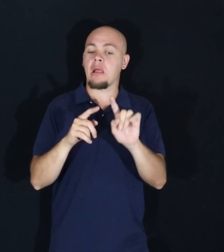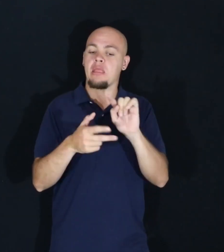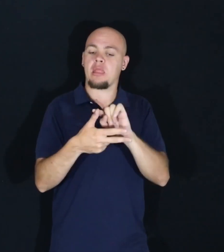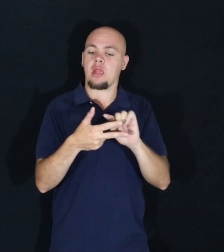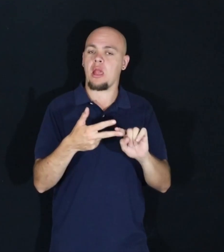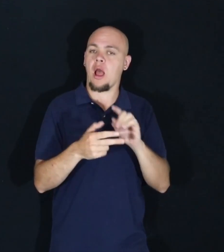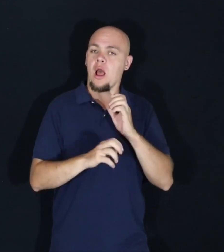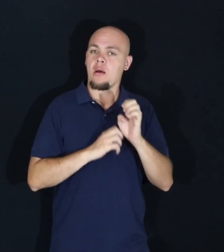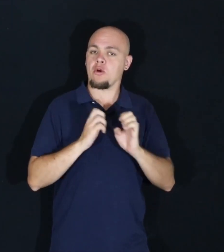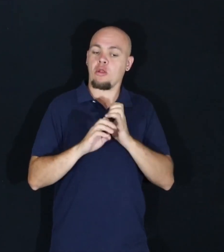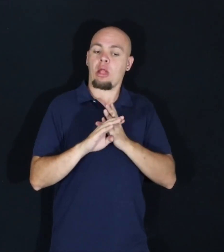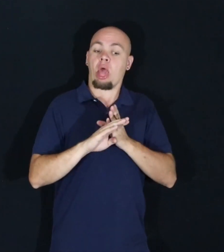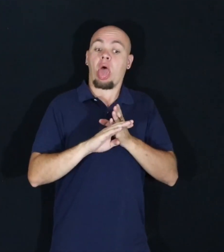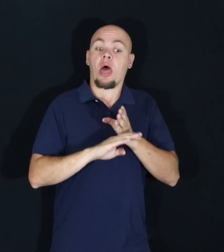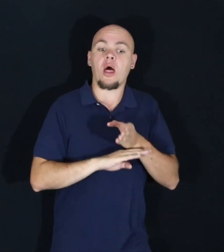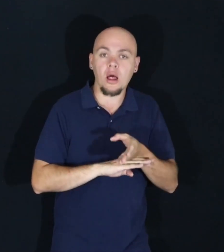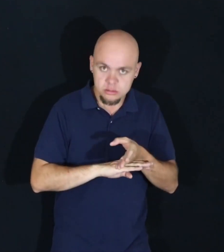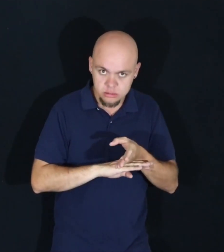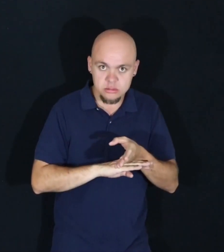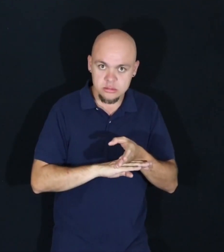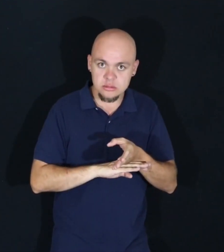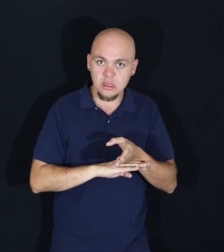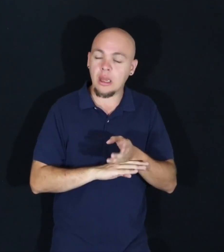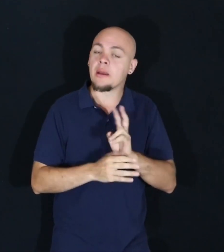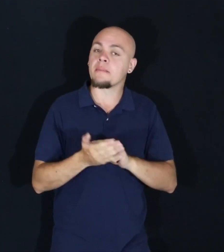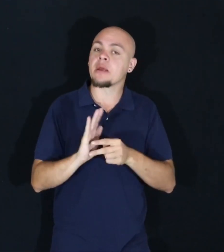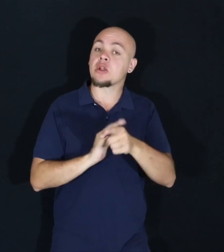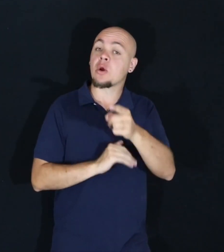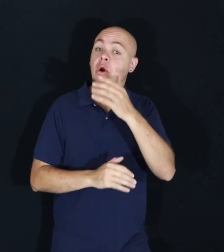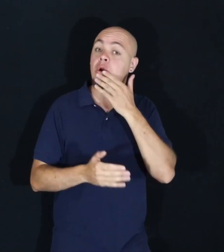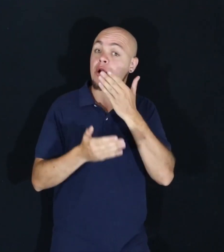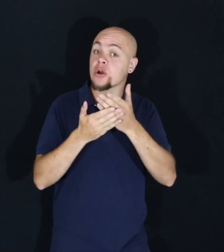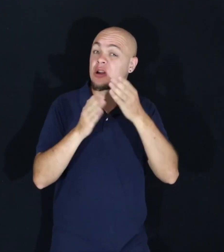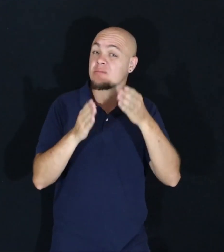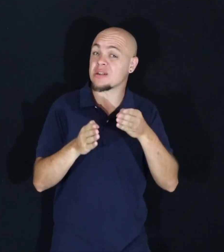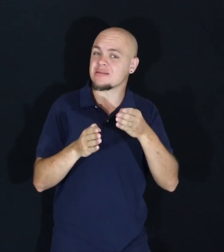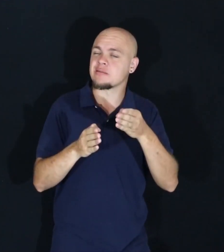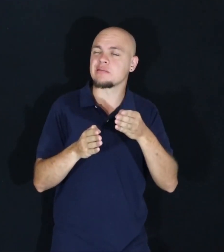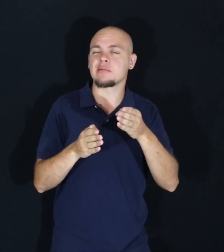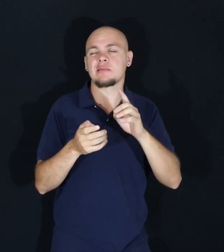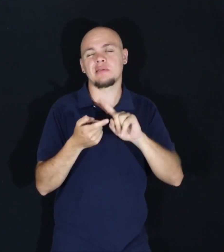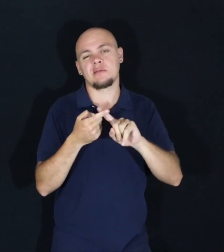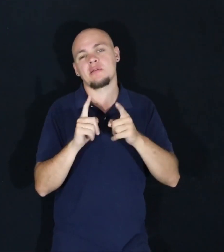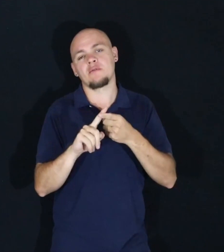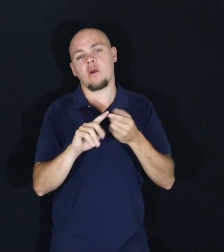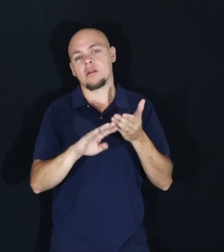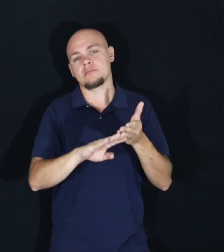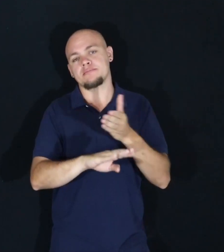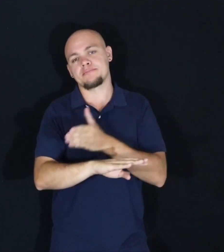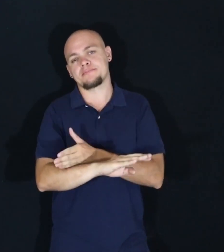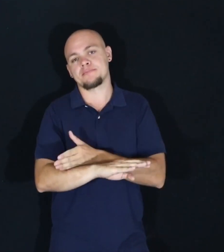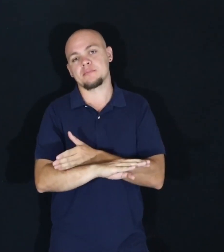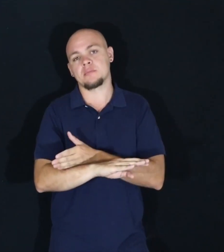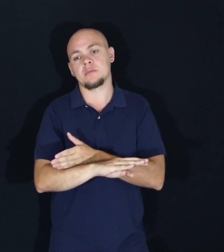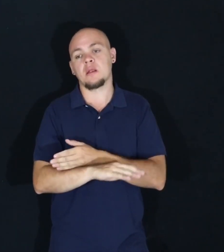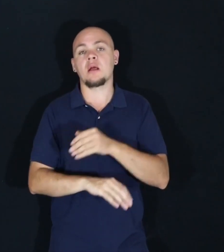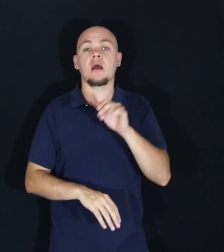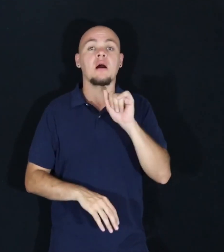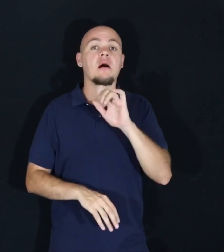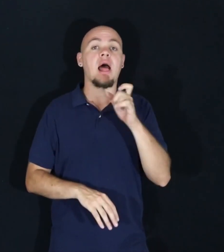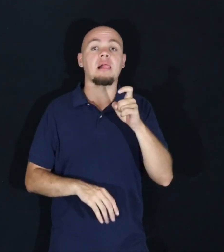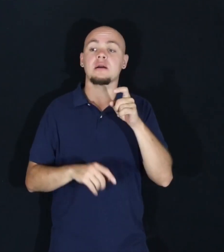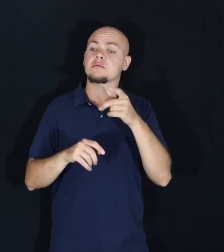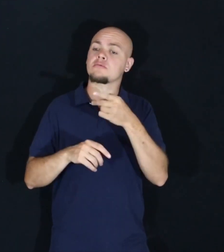emotions makes you not only a good person, but an even better friend. For me, it all came down to doing something Alex and I both love